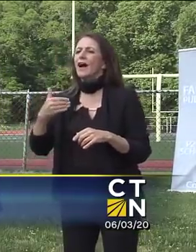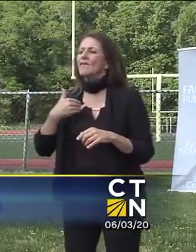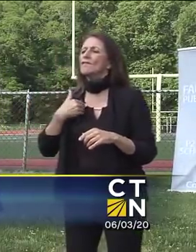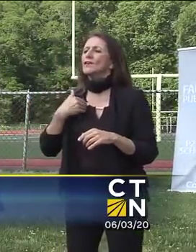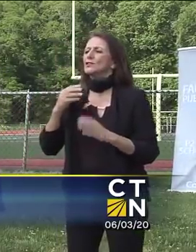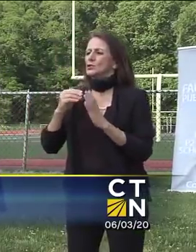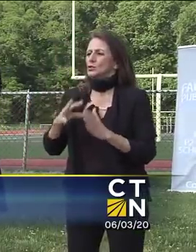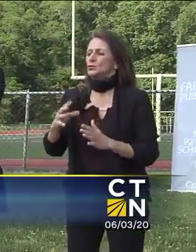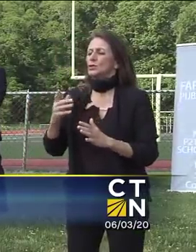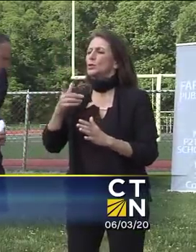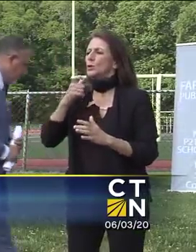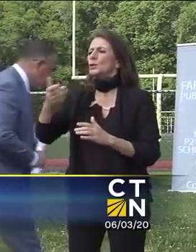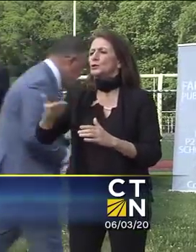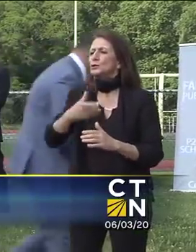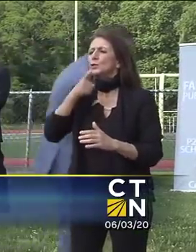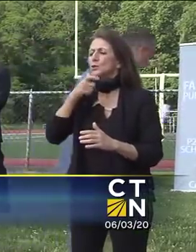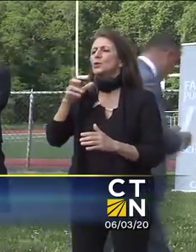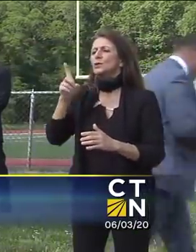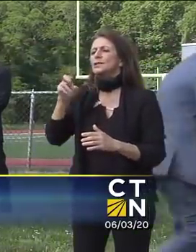guests.